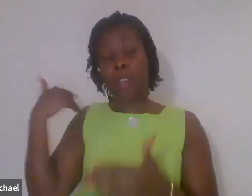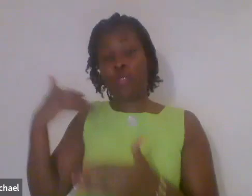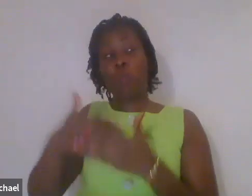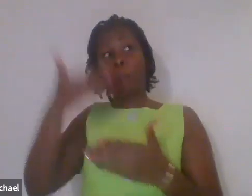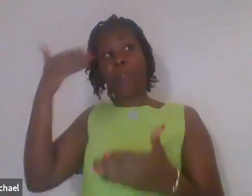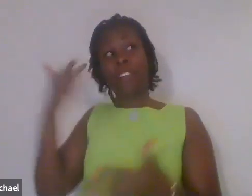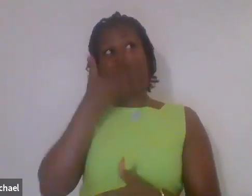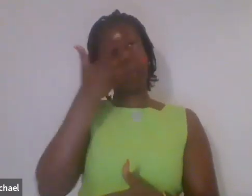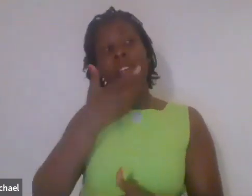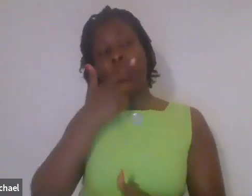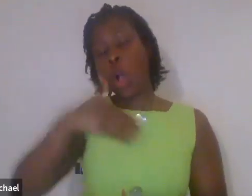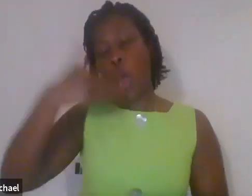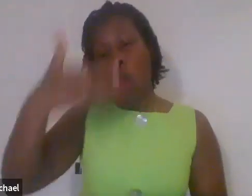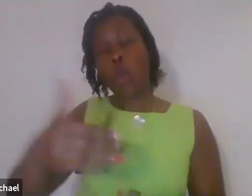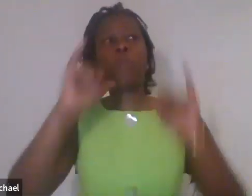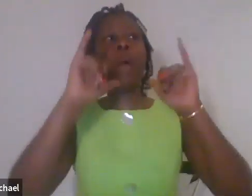I'll answer you, Khan.